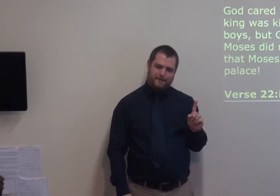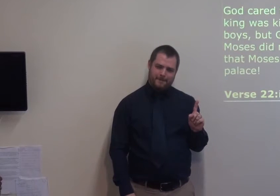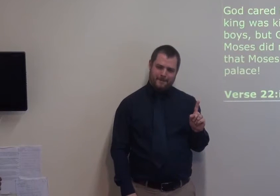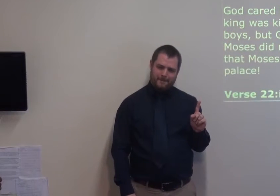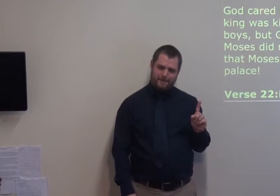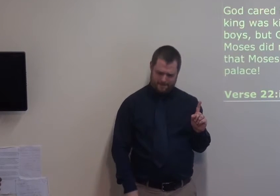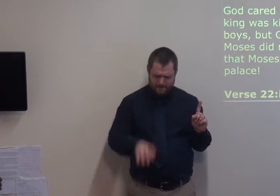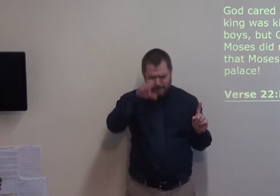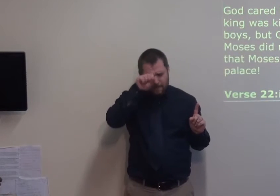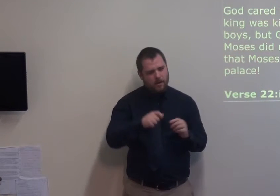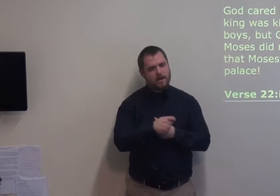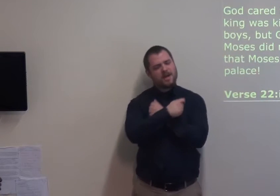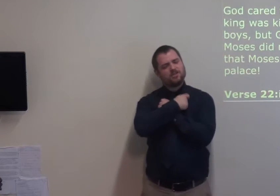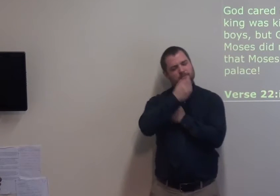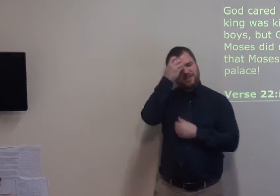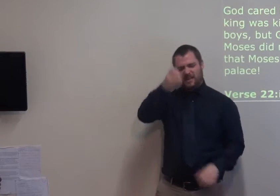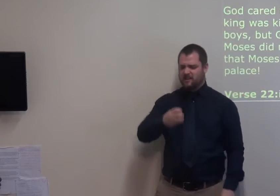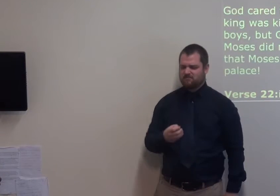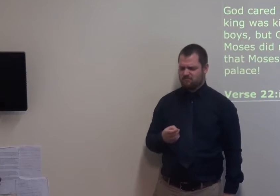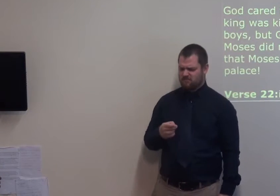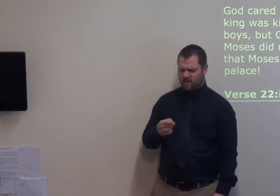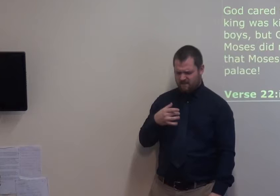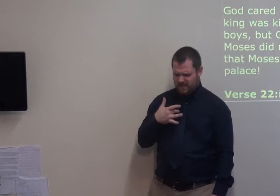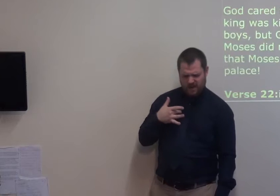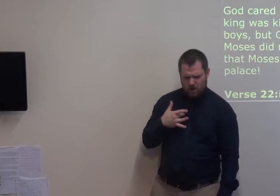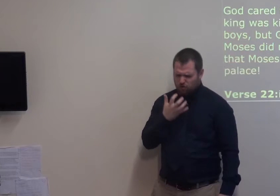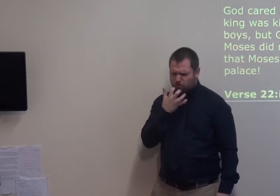The Egyptian king was killing the Jewish baby boys.